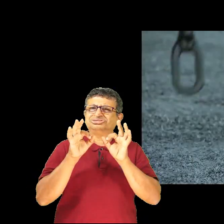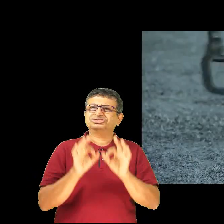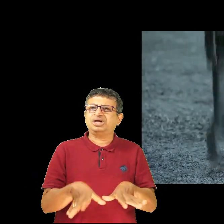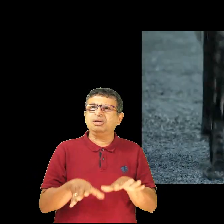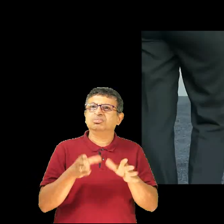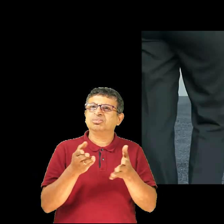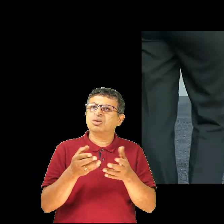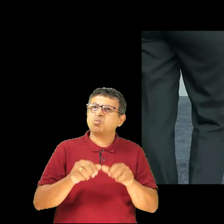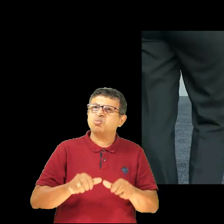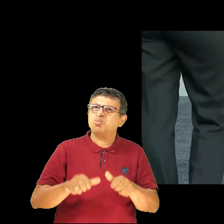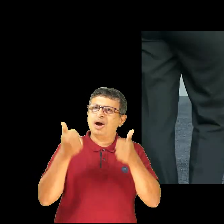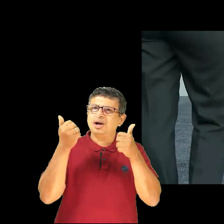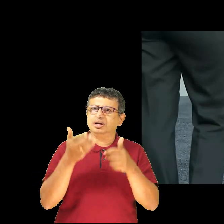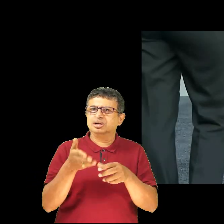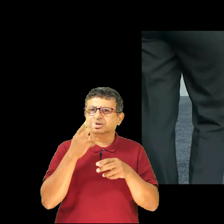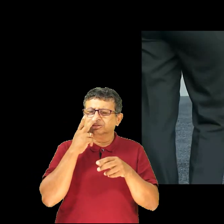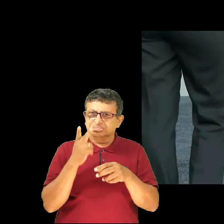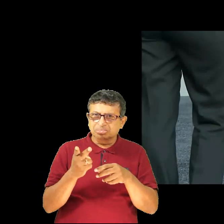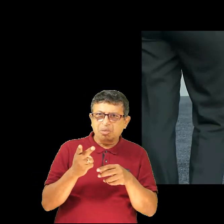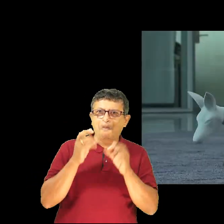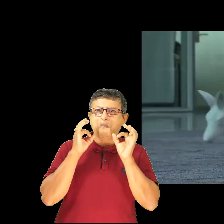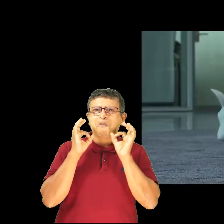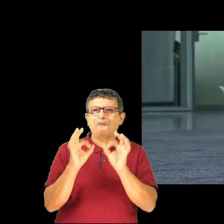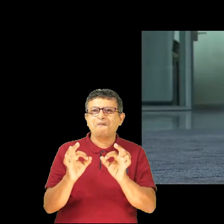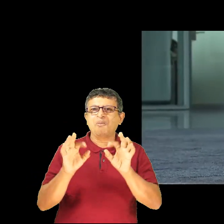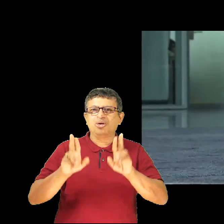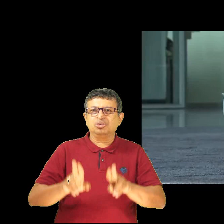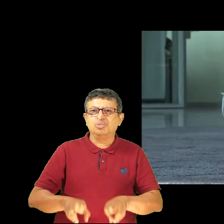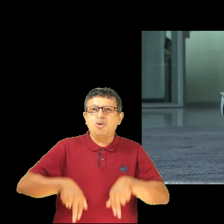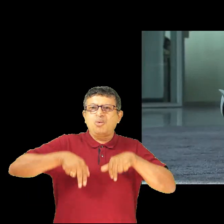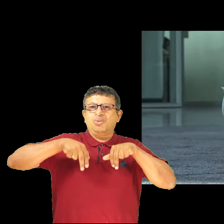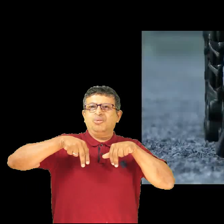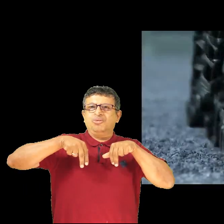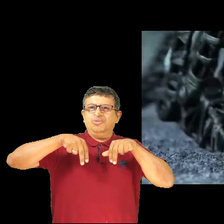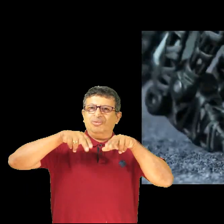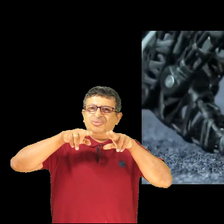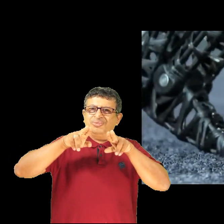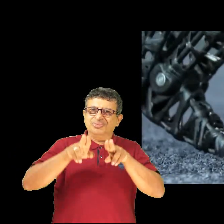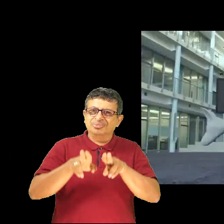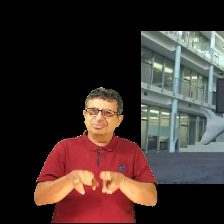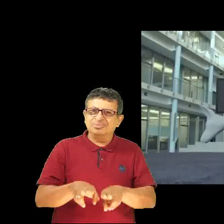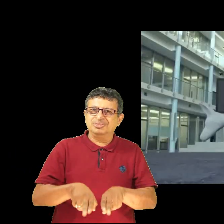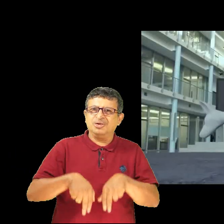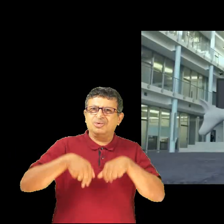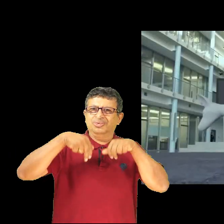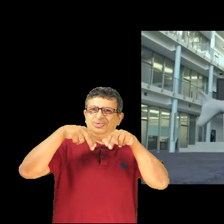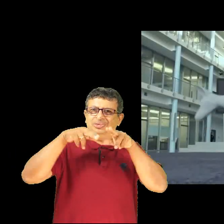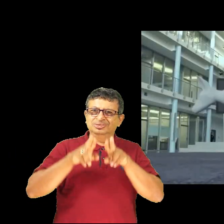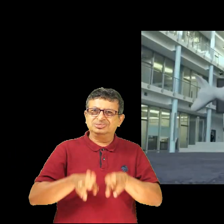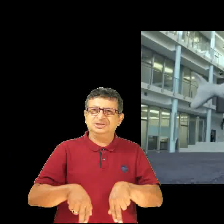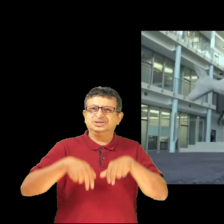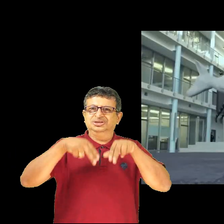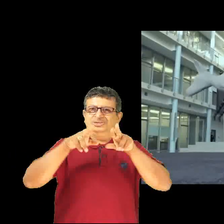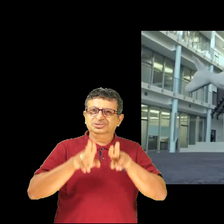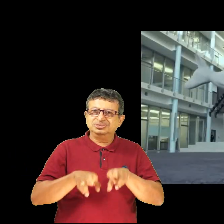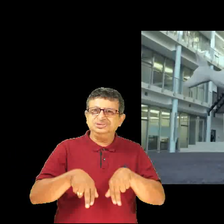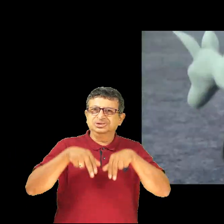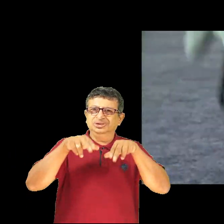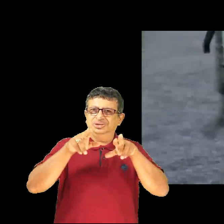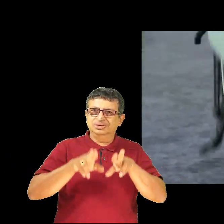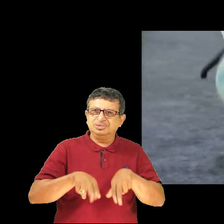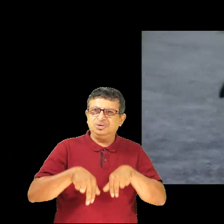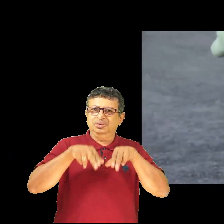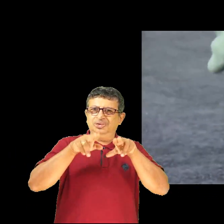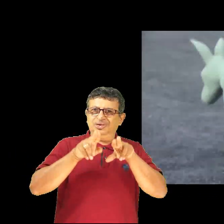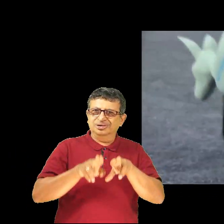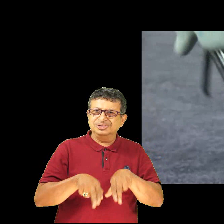bearer so the kangaroo knows where and when to hop. This robot, however, is not meant for you to have at home, so don't expect to see it in stores yet.